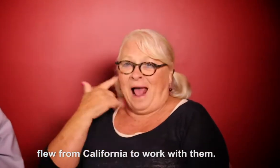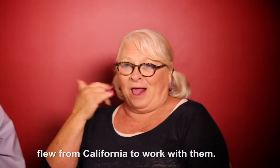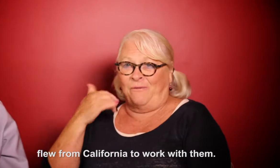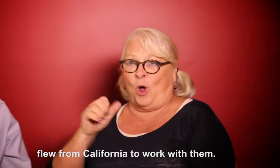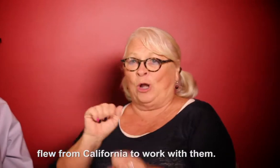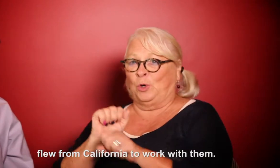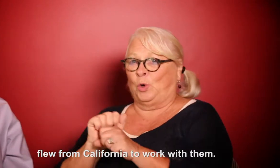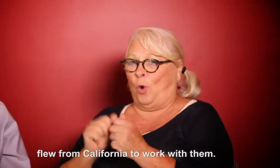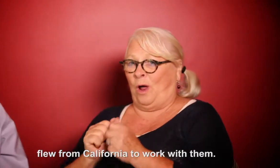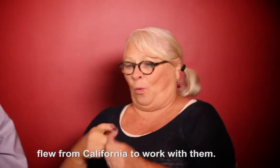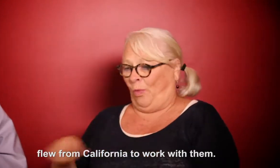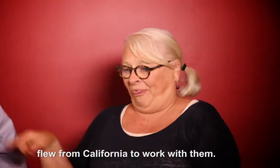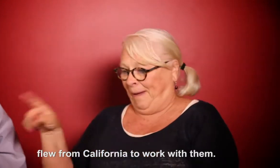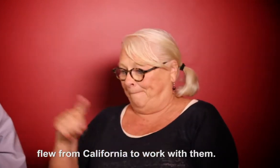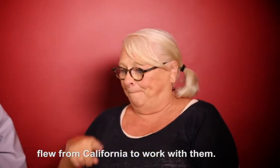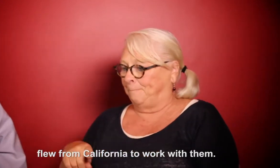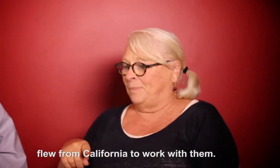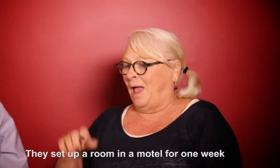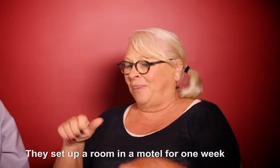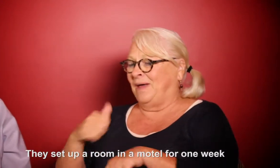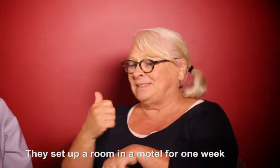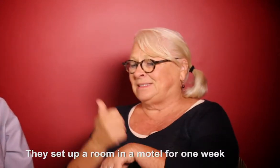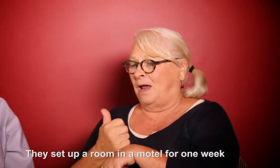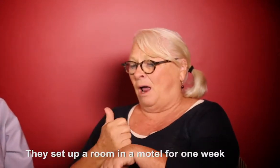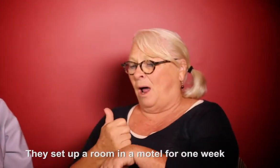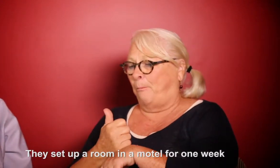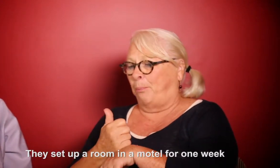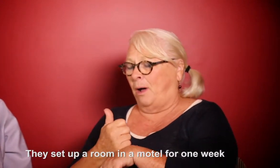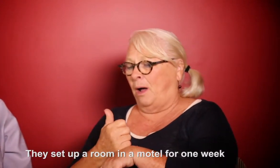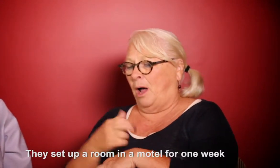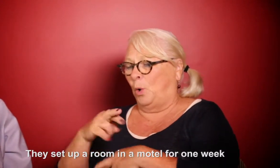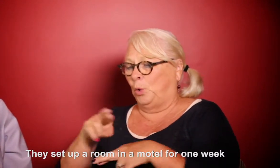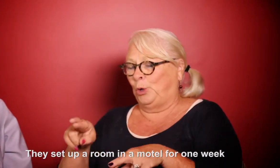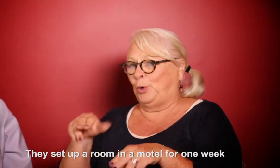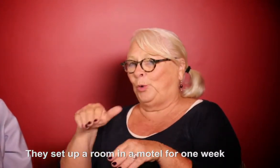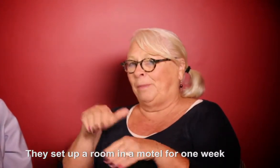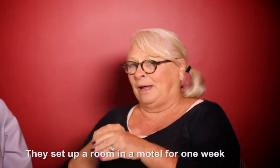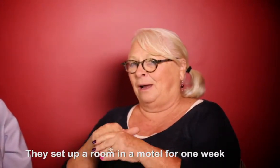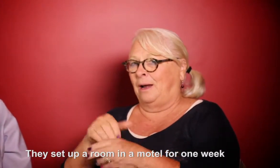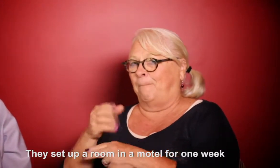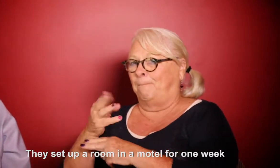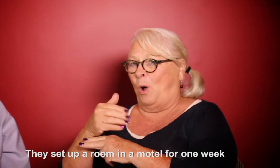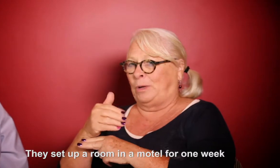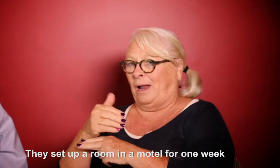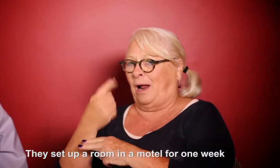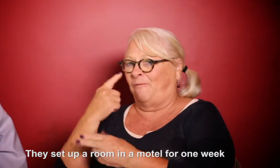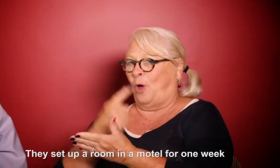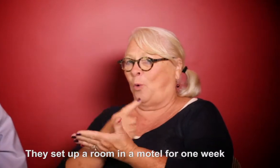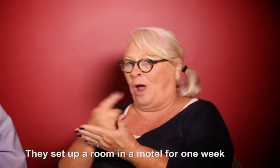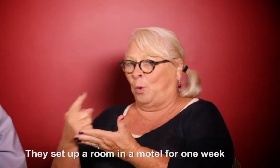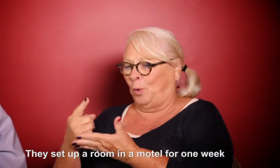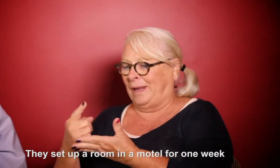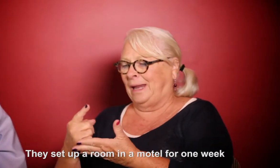California to Oregon. They set up a room in a small town where we